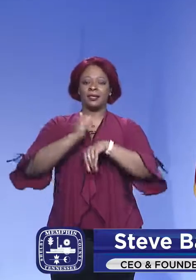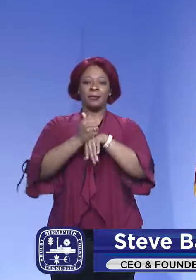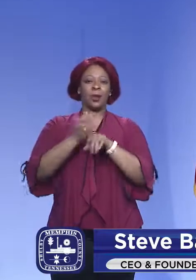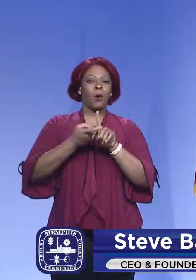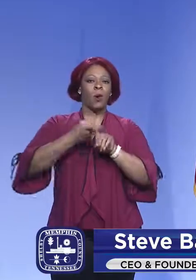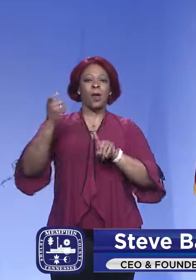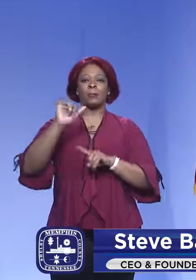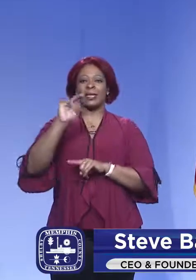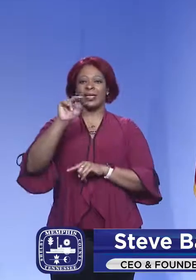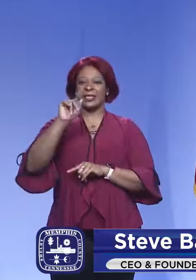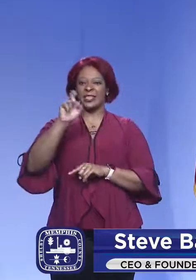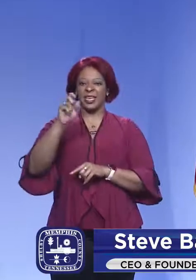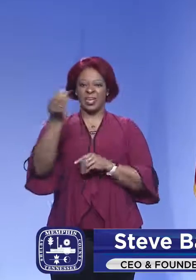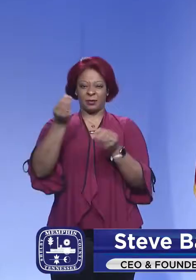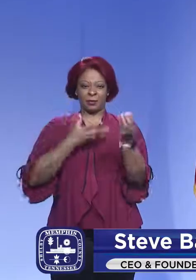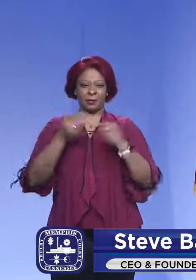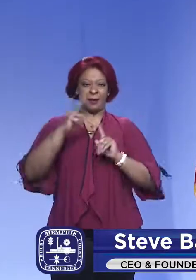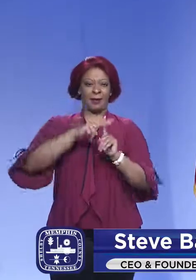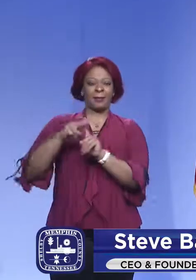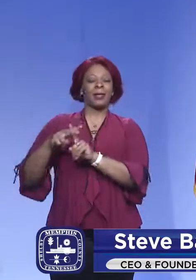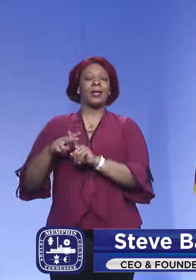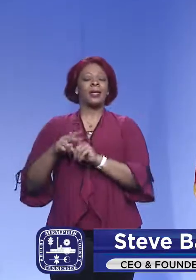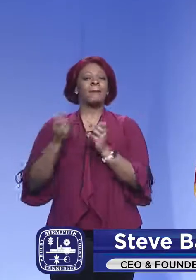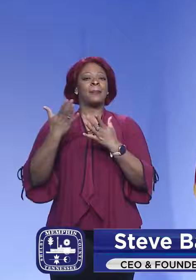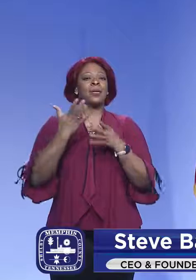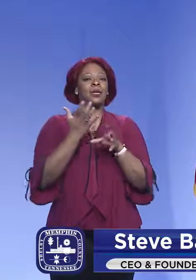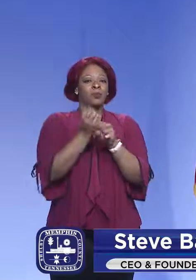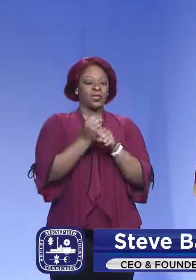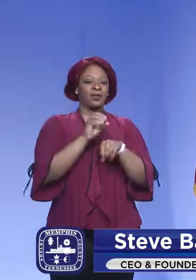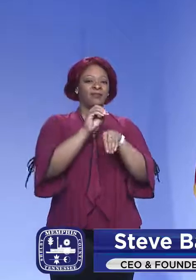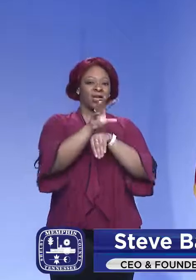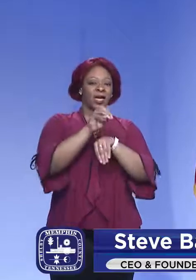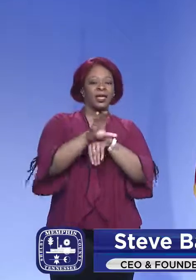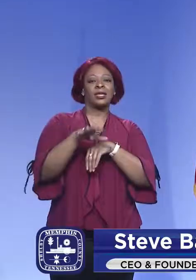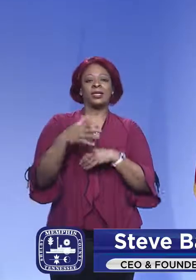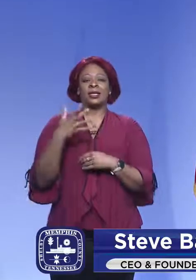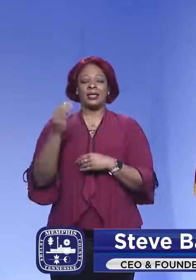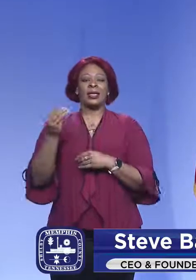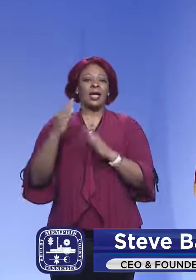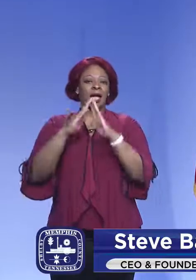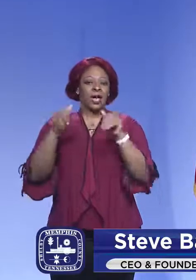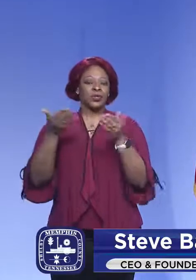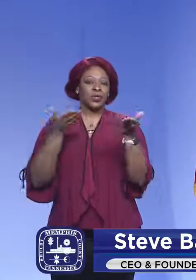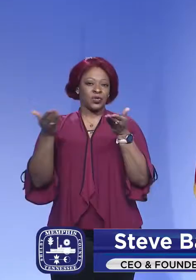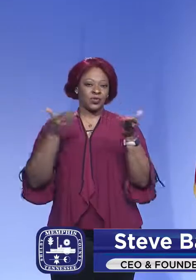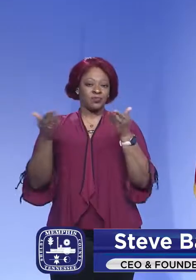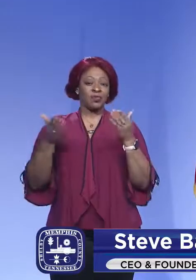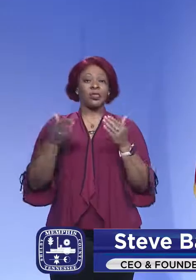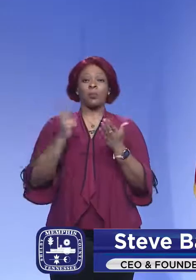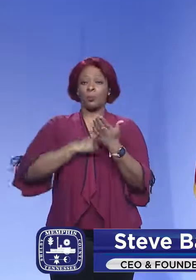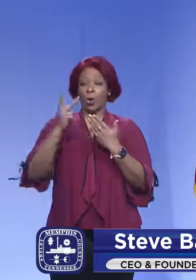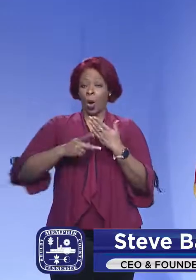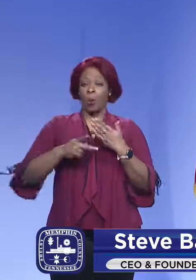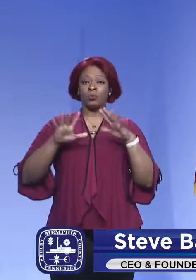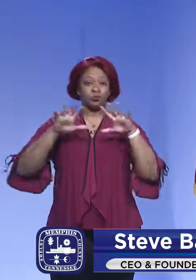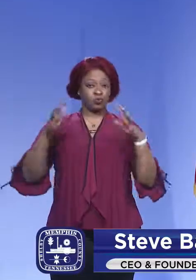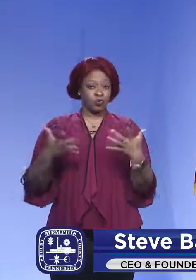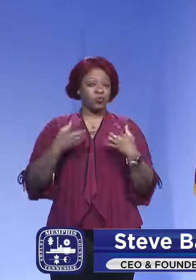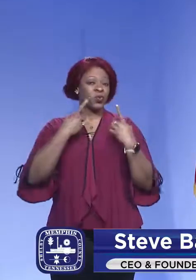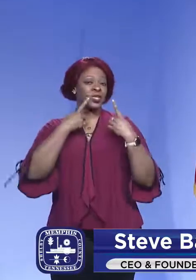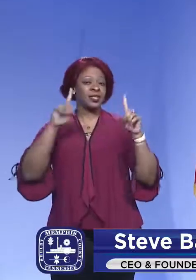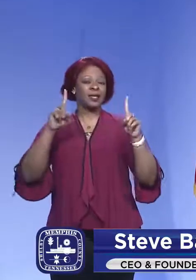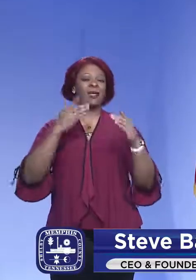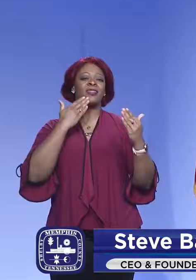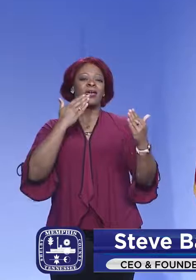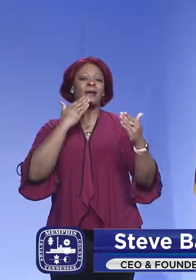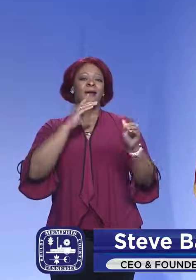intake. Many received financial and housing counseling services. Overall, the program was a success thanks to the commitment and hard work